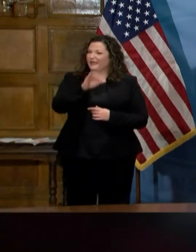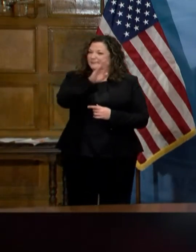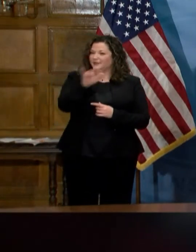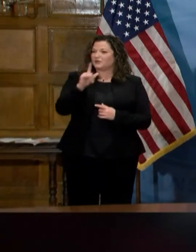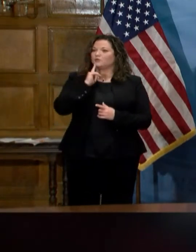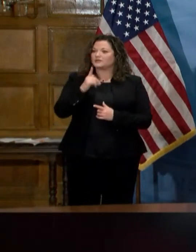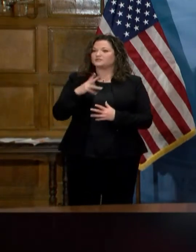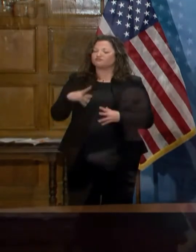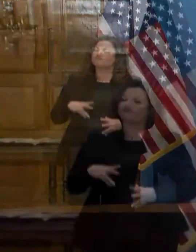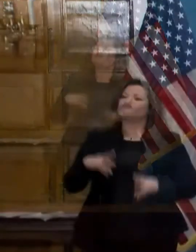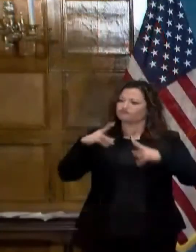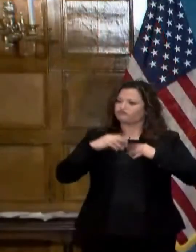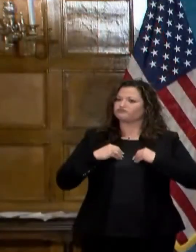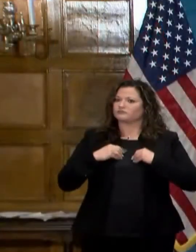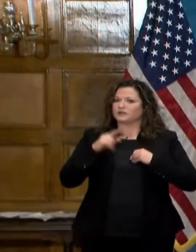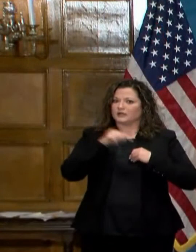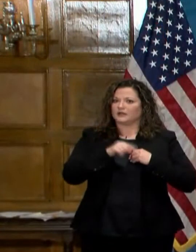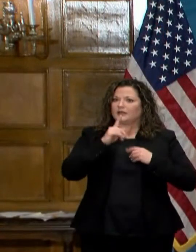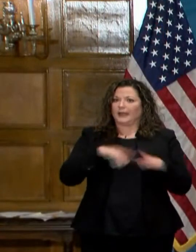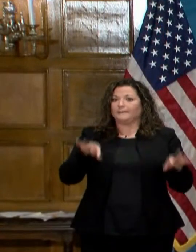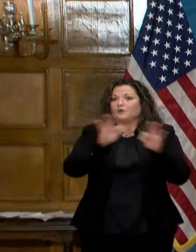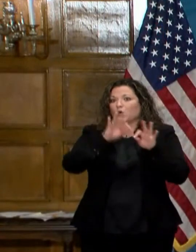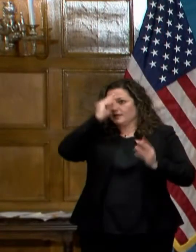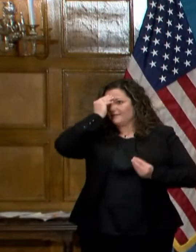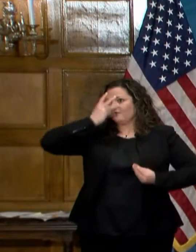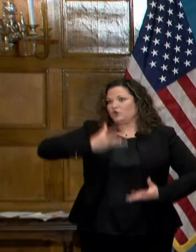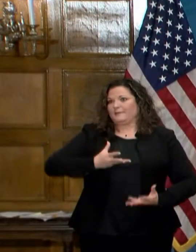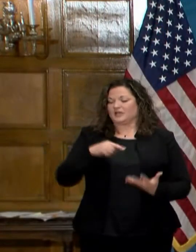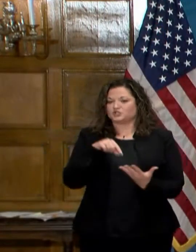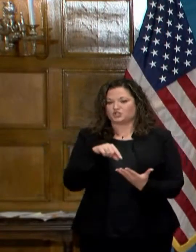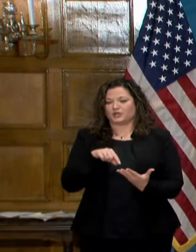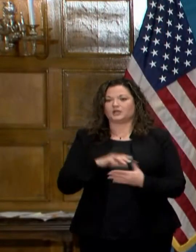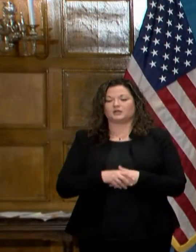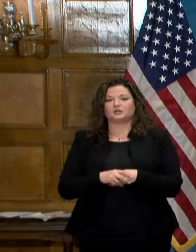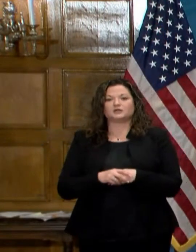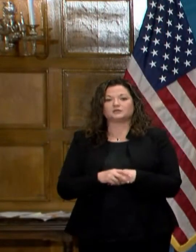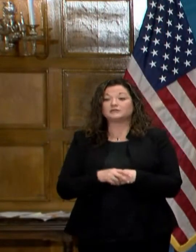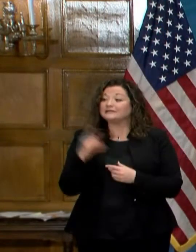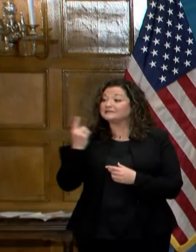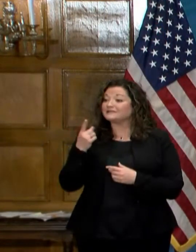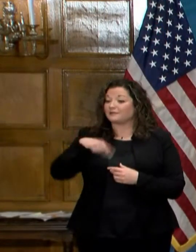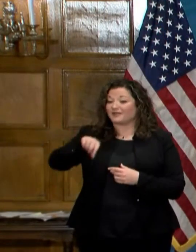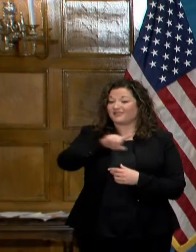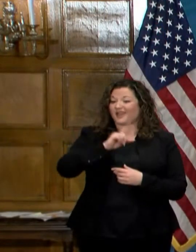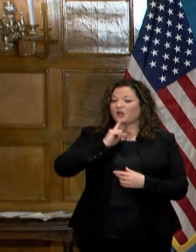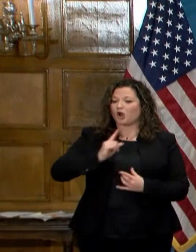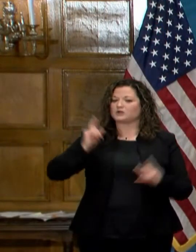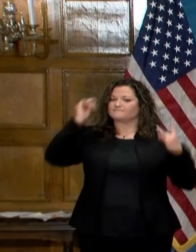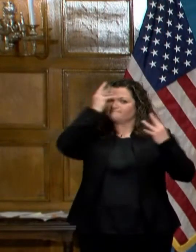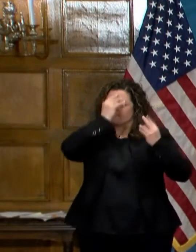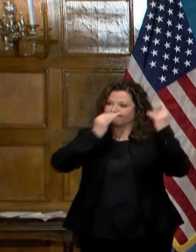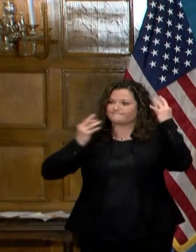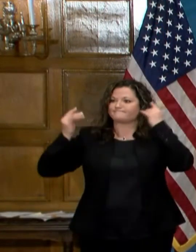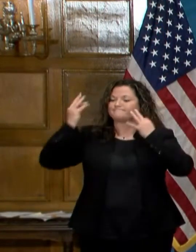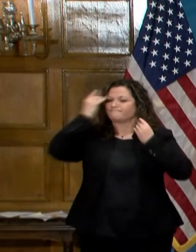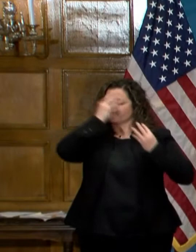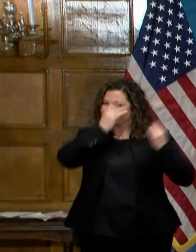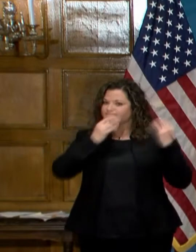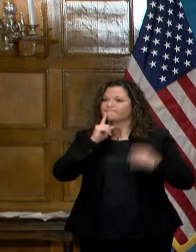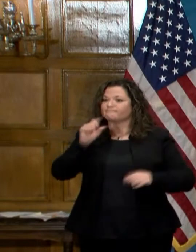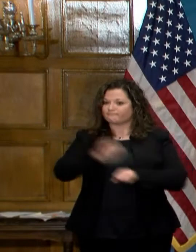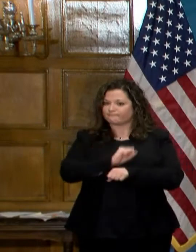as important information, as something that they are thoughtfully considering,